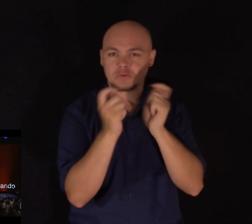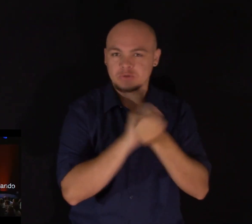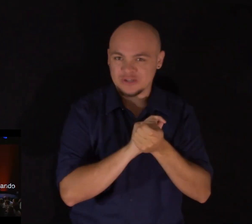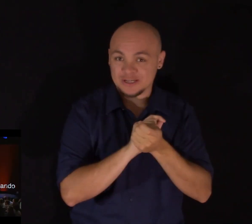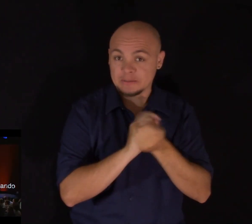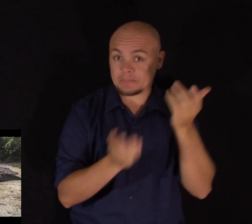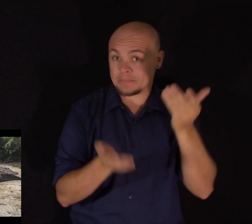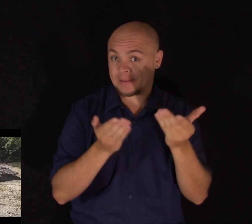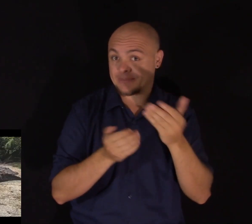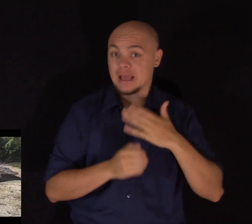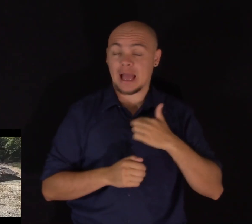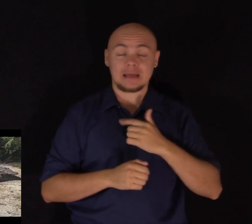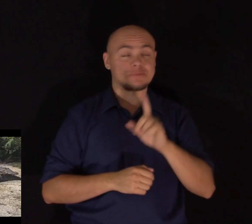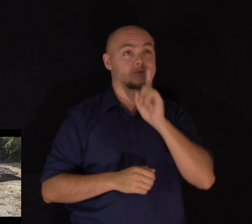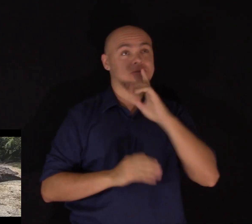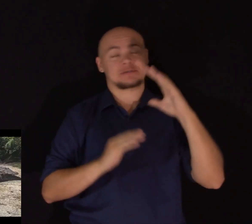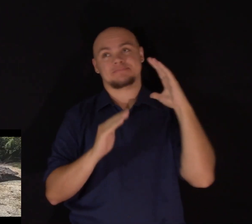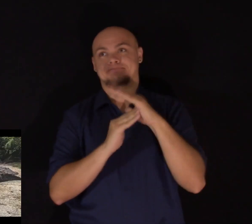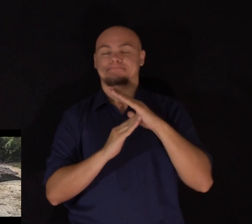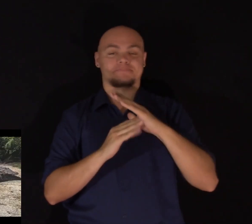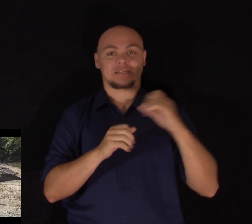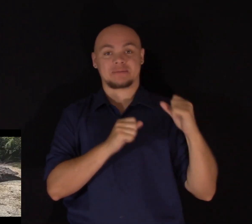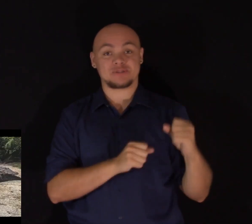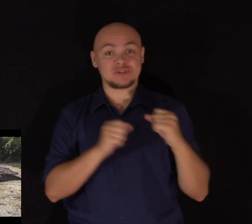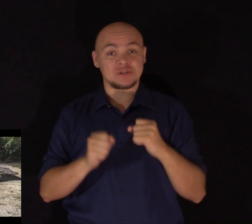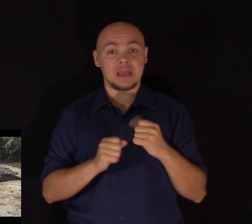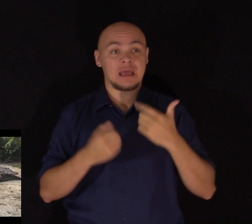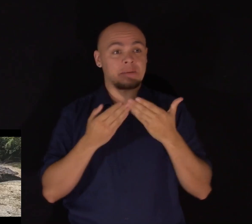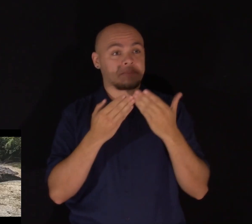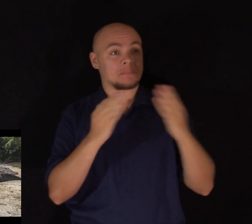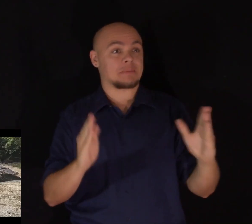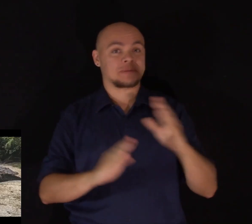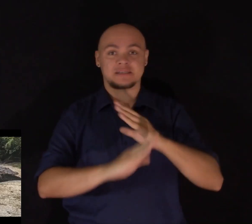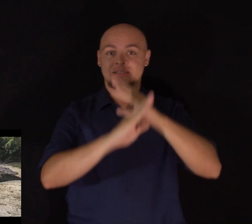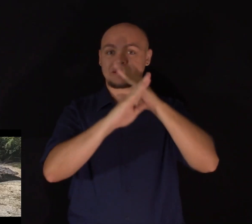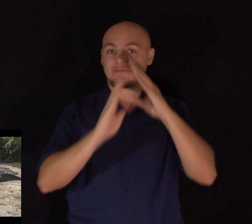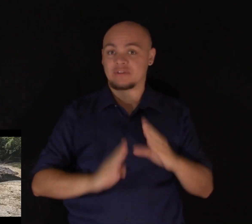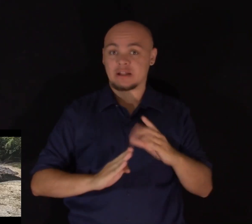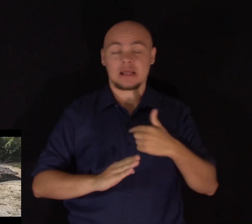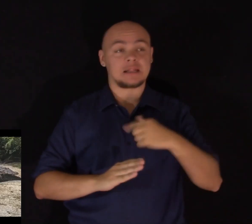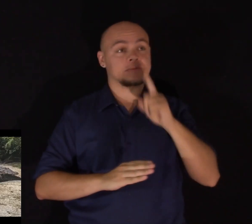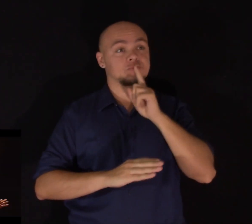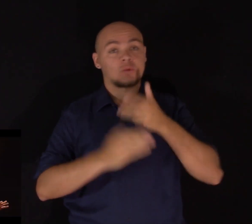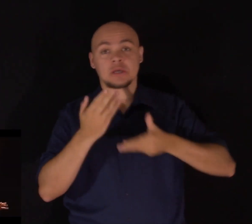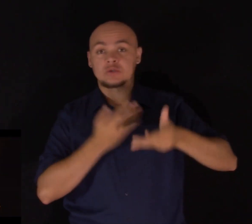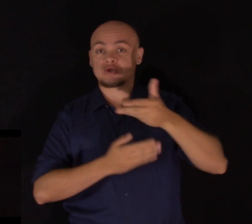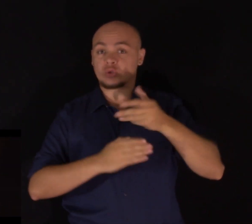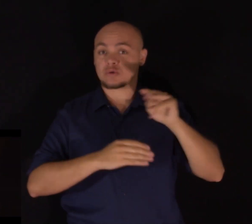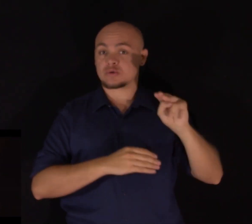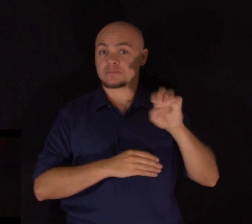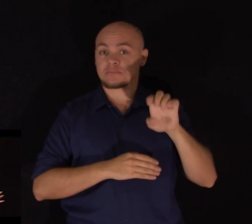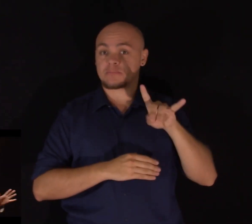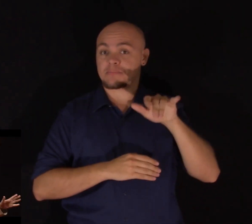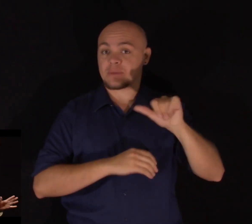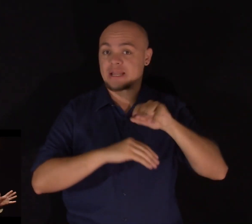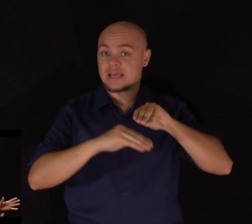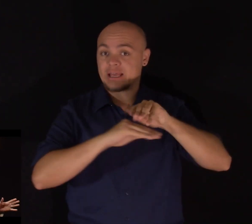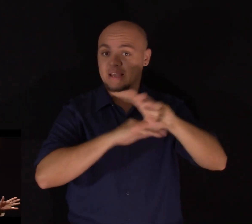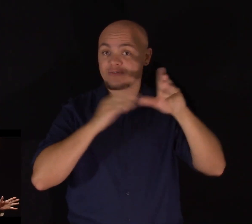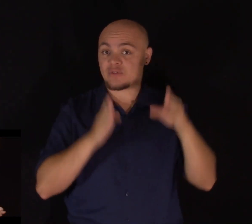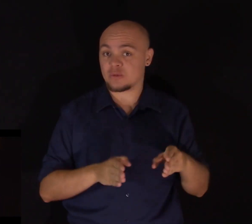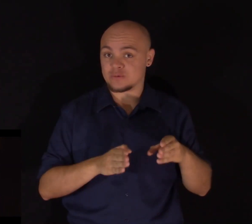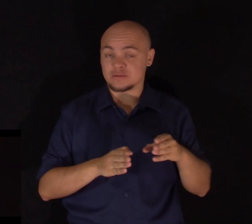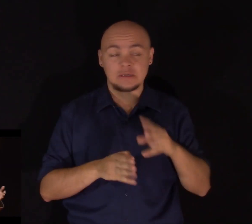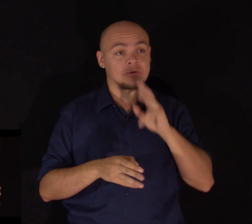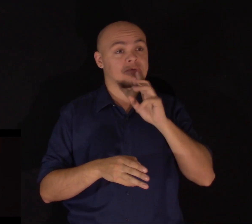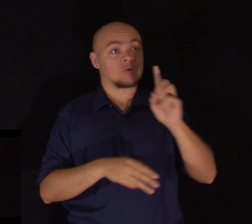greatest cheerleader, their public defender, and I am a relentless social media influencer on behalf of alligators and crocodiles the world